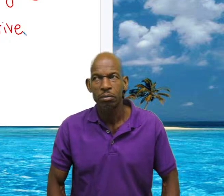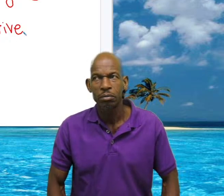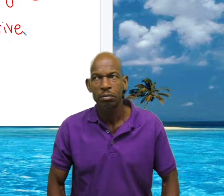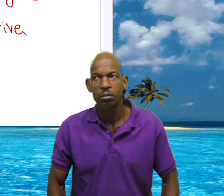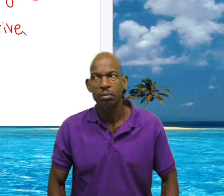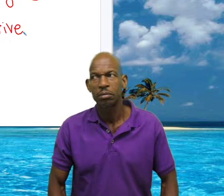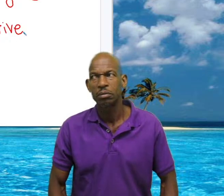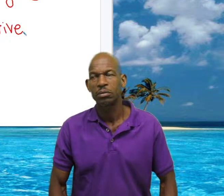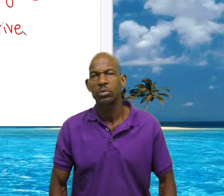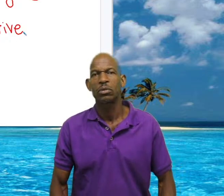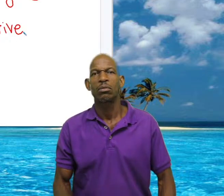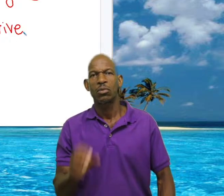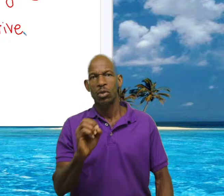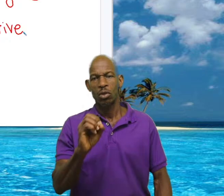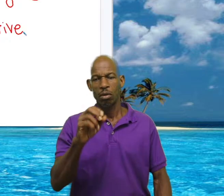Operate. Yes.